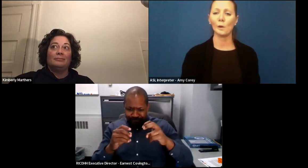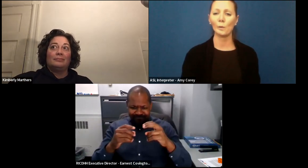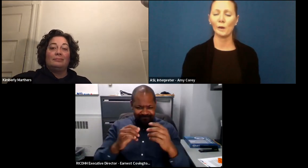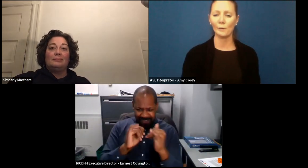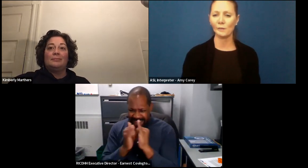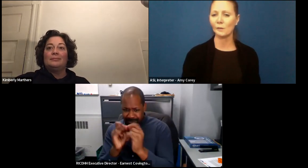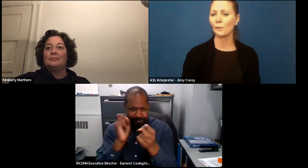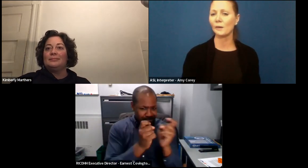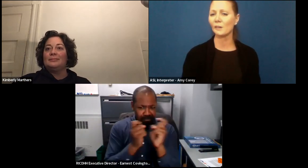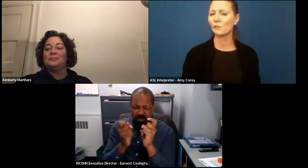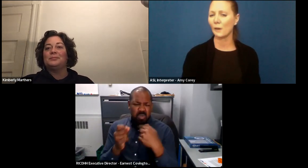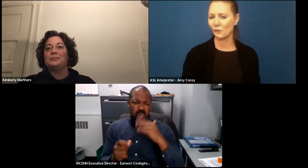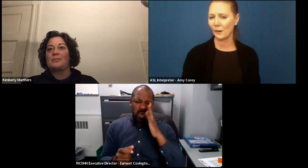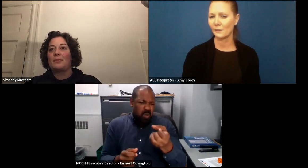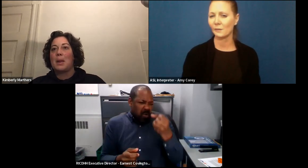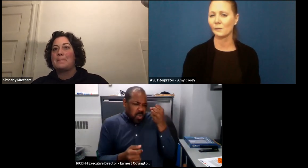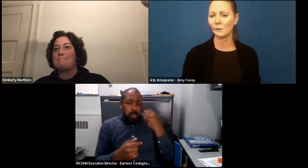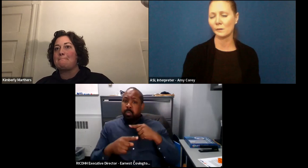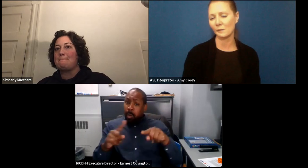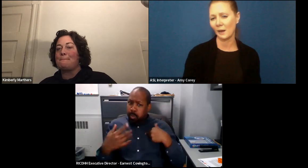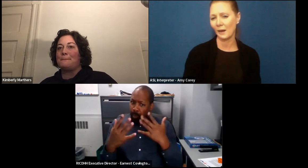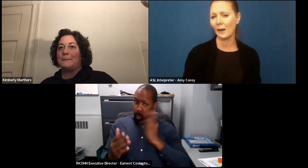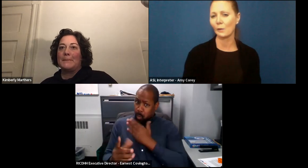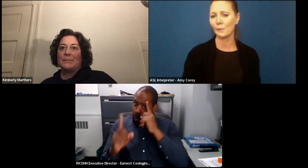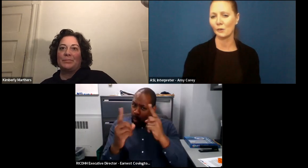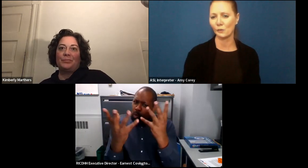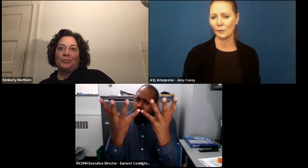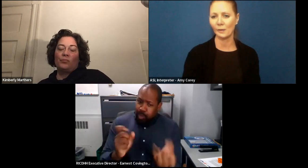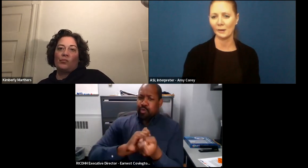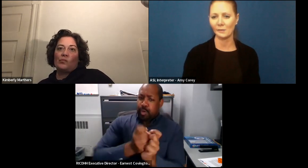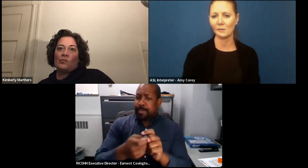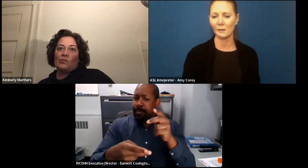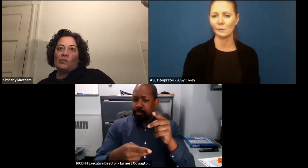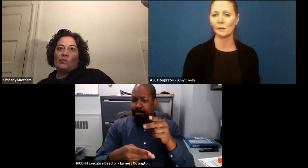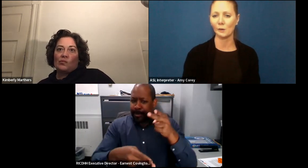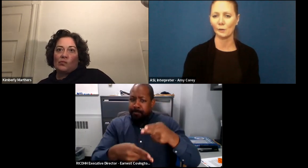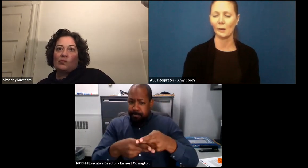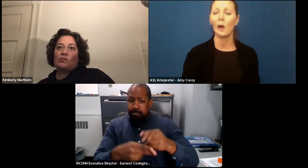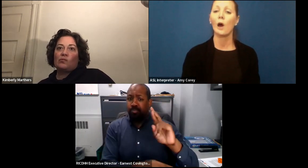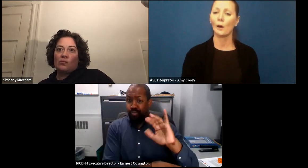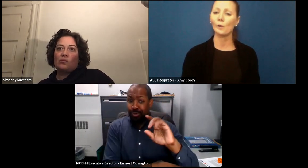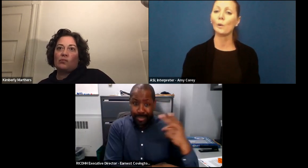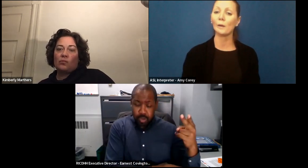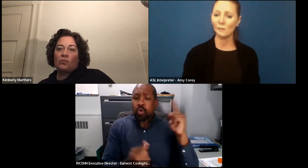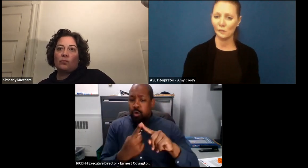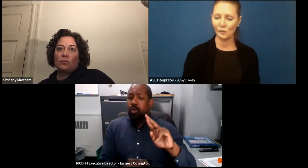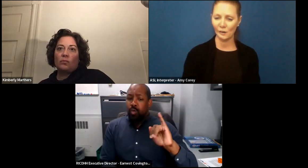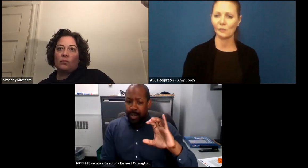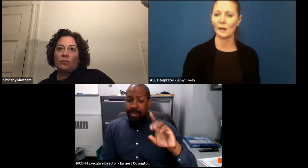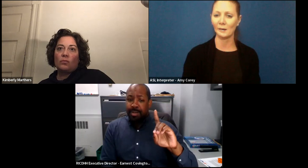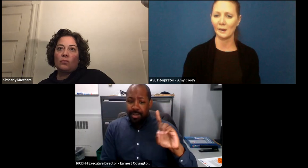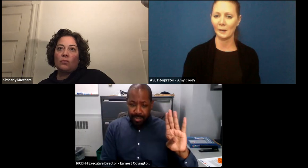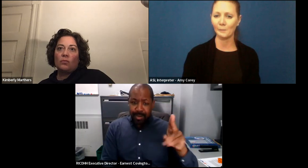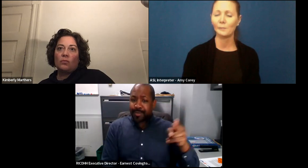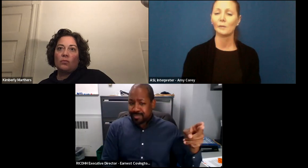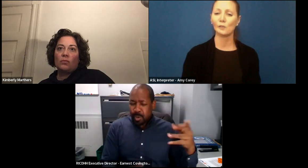we are holding off until we kind of strategize and decide how to make sure that that gets done clearly. Our goal is to change